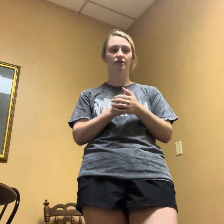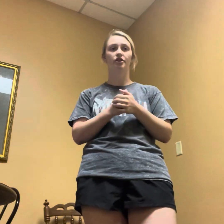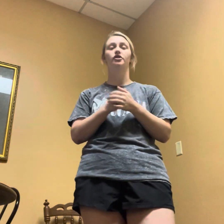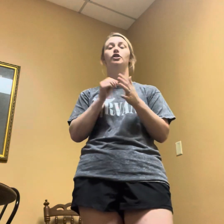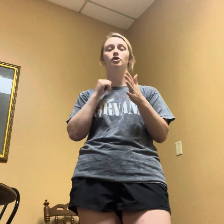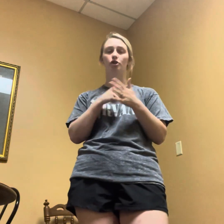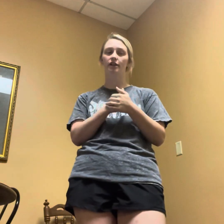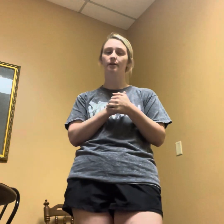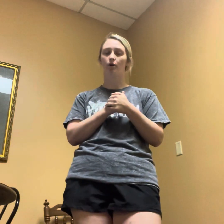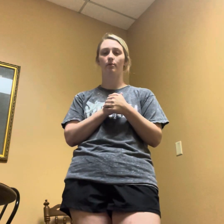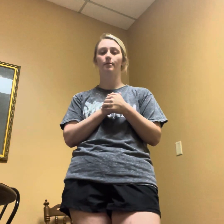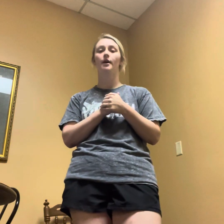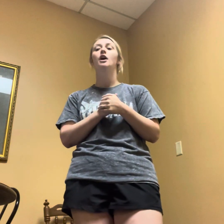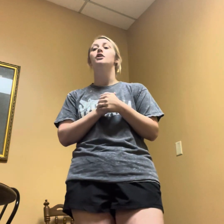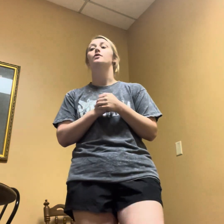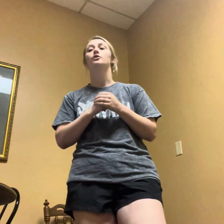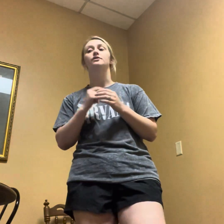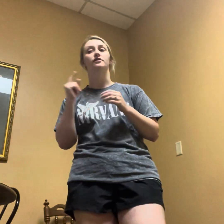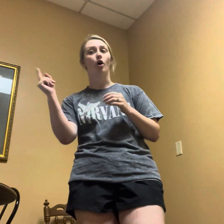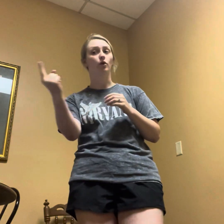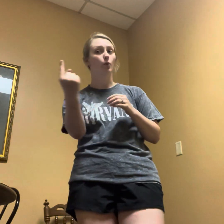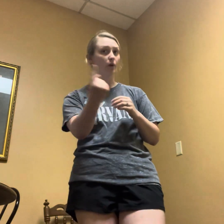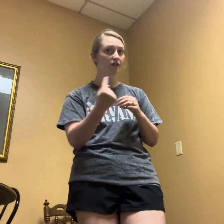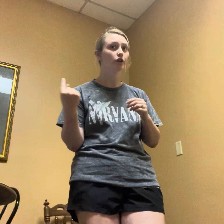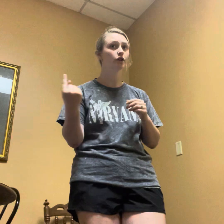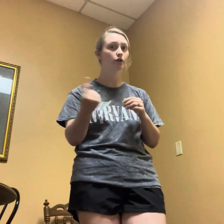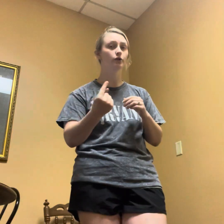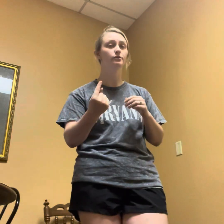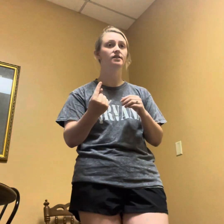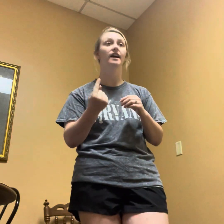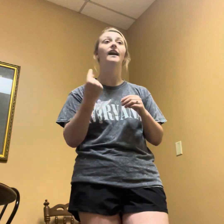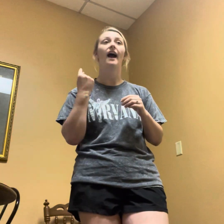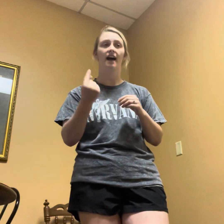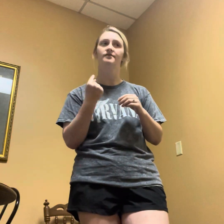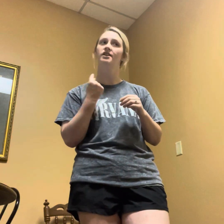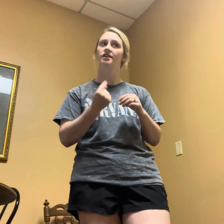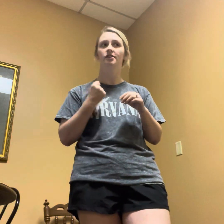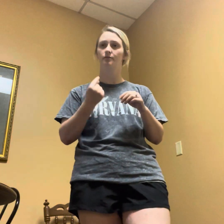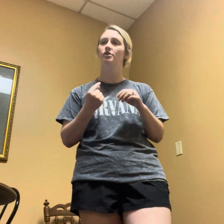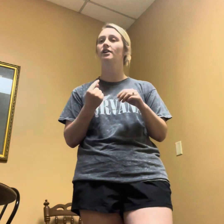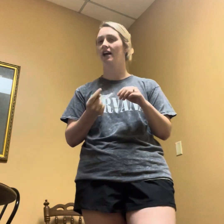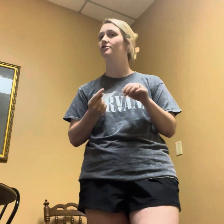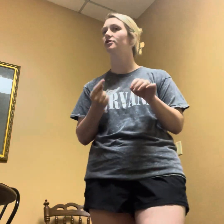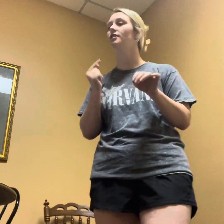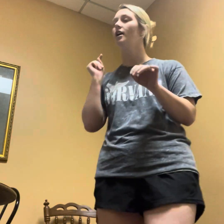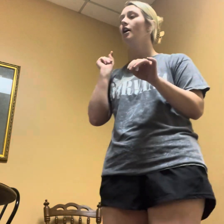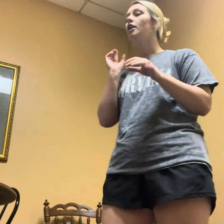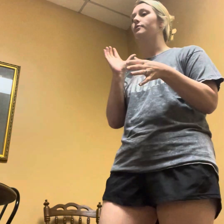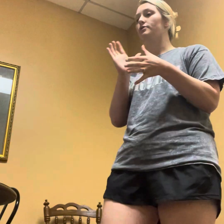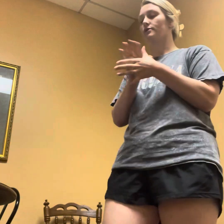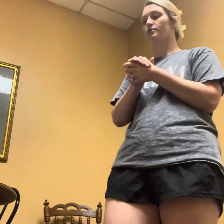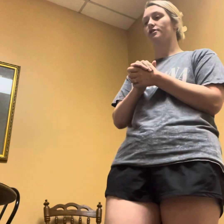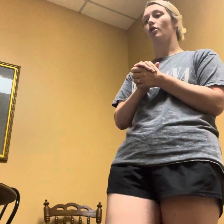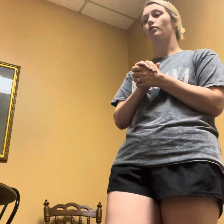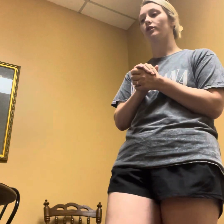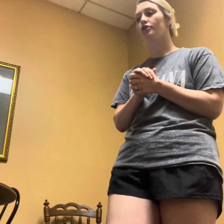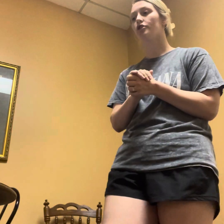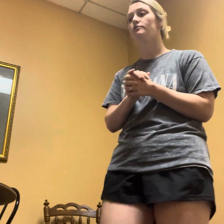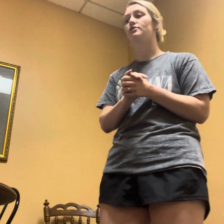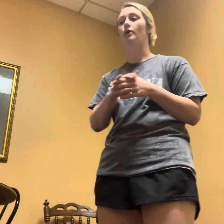other. You're going to look at the problem. You are going to talk with your groups, and I have to hear communication. You are going to talk with your groups on how